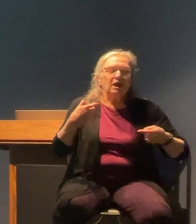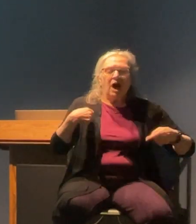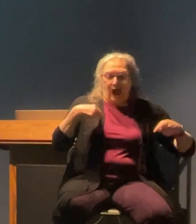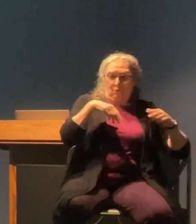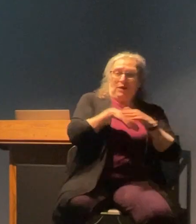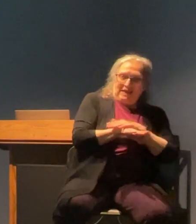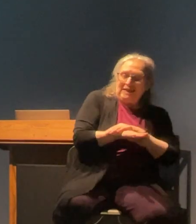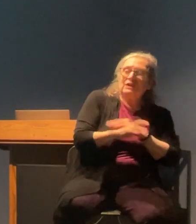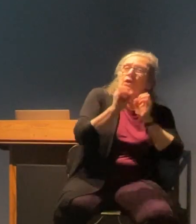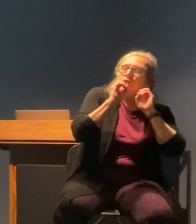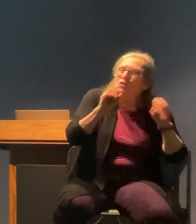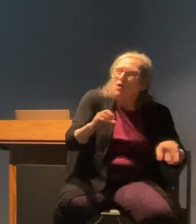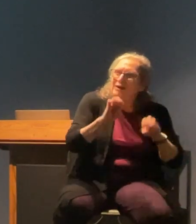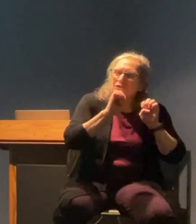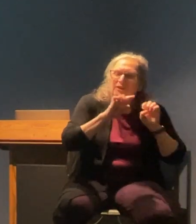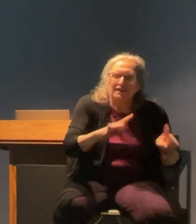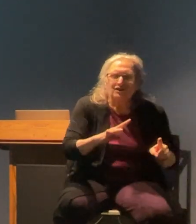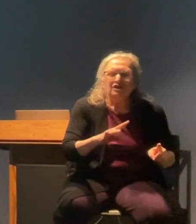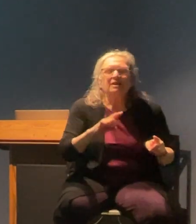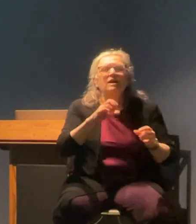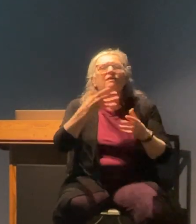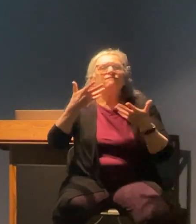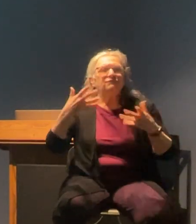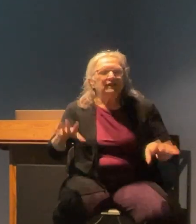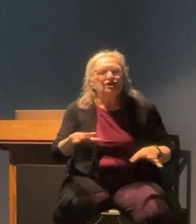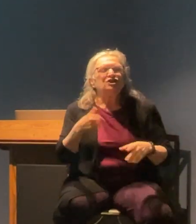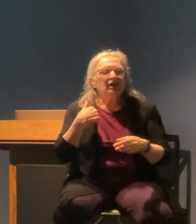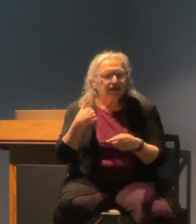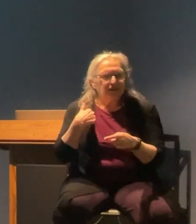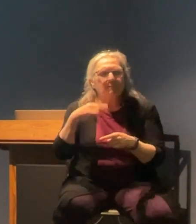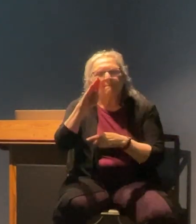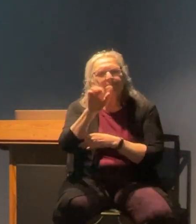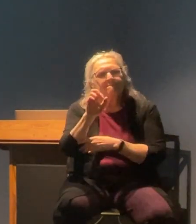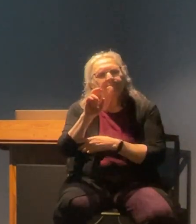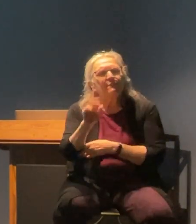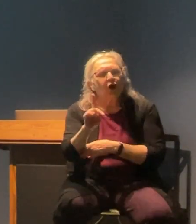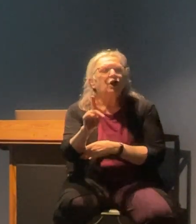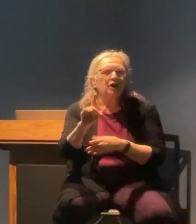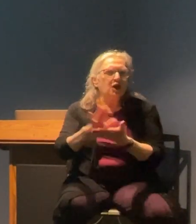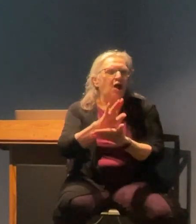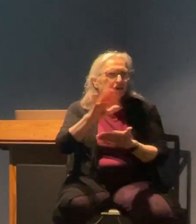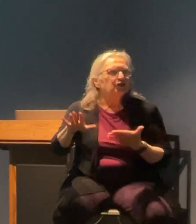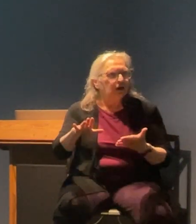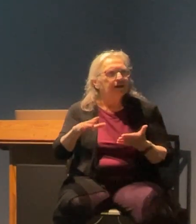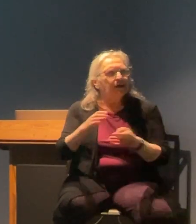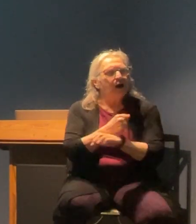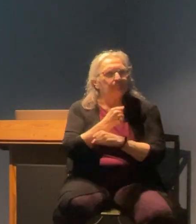degree from Bard College. I'm currently pursuing my master's degree at Baruch College, my executive MPA.